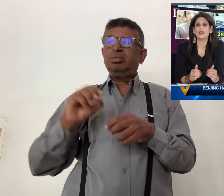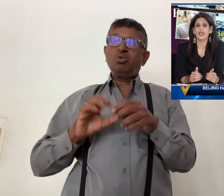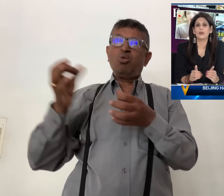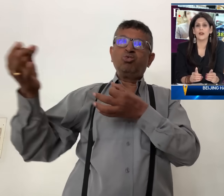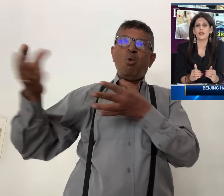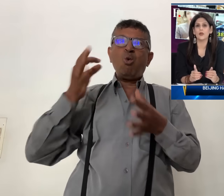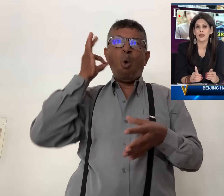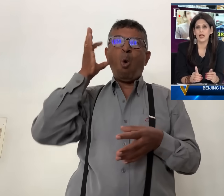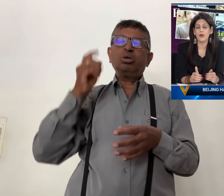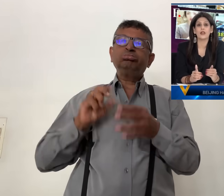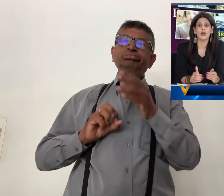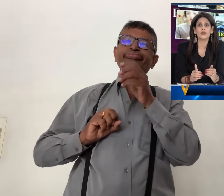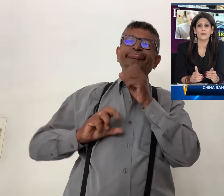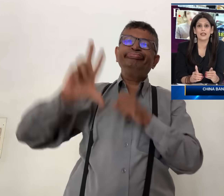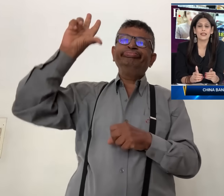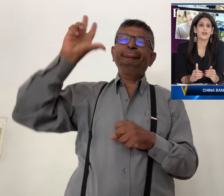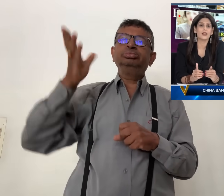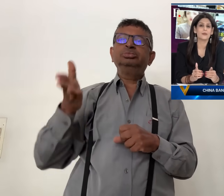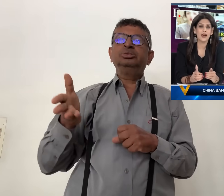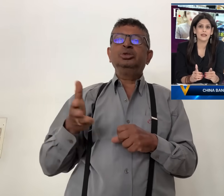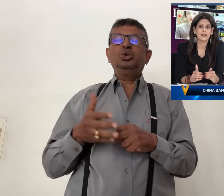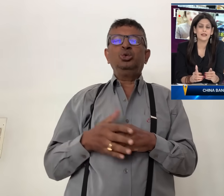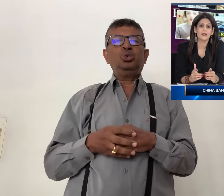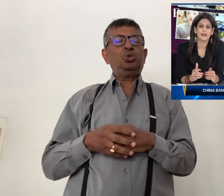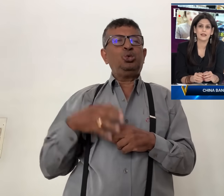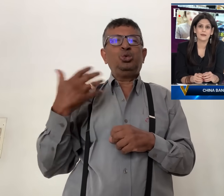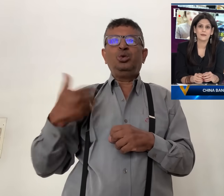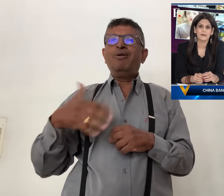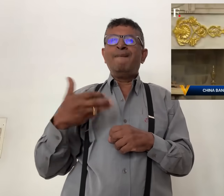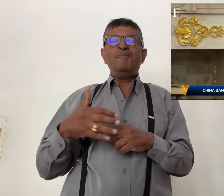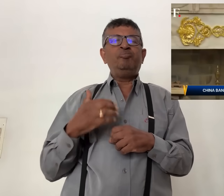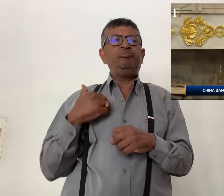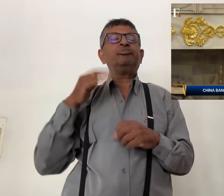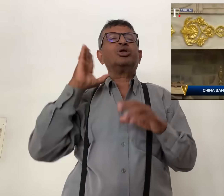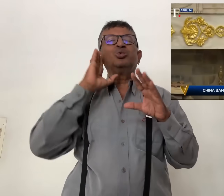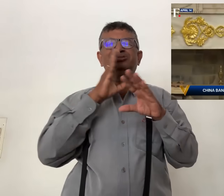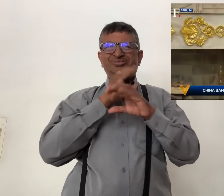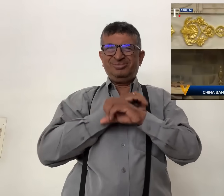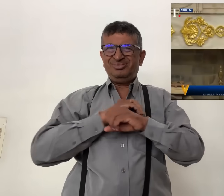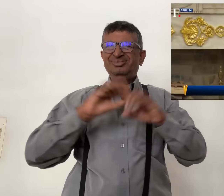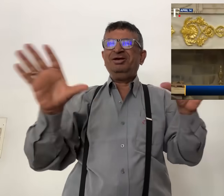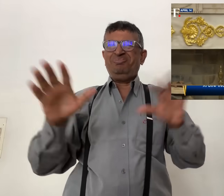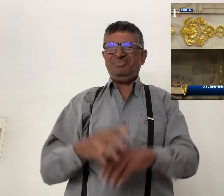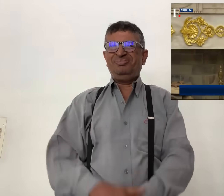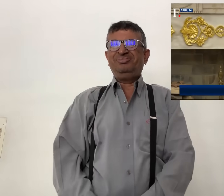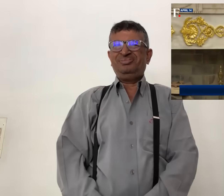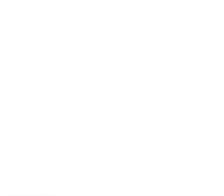to keep the fight going now, and Donald Trump says he's not surprised. Listen to this. I don't blame China. I don't blame Vietnam. I don't